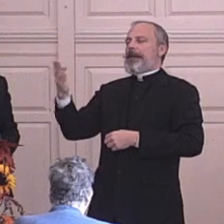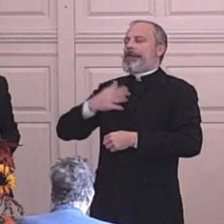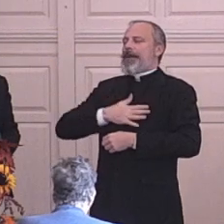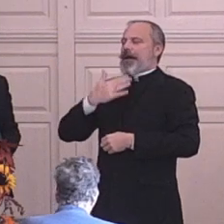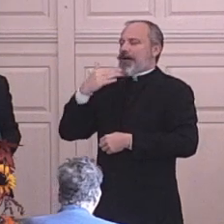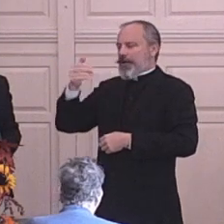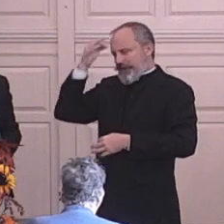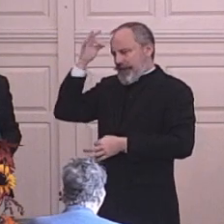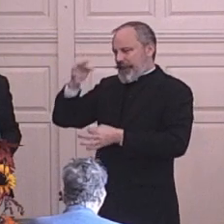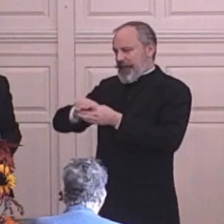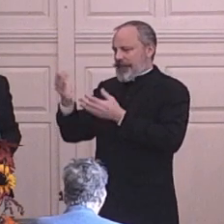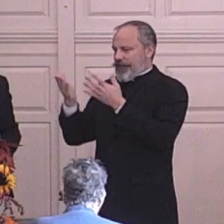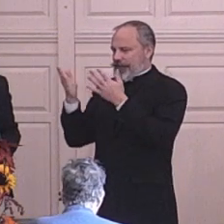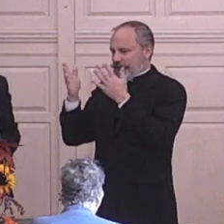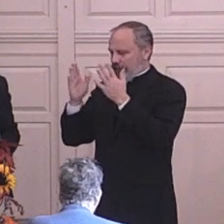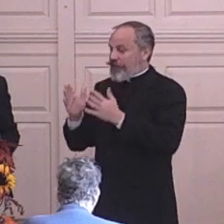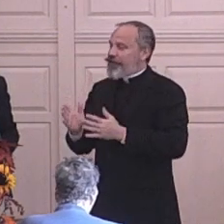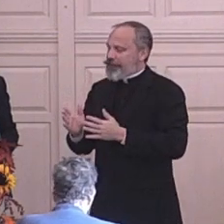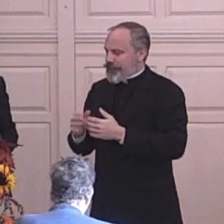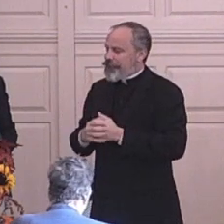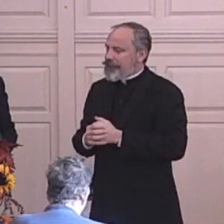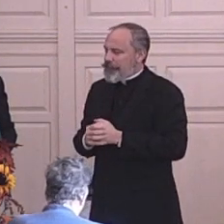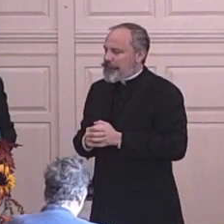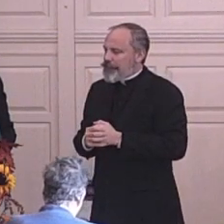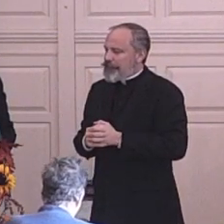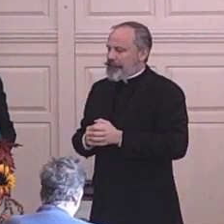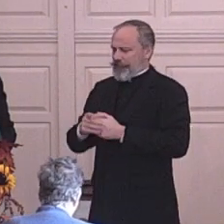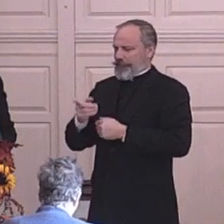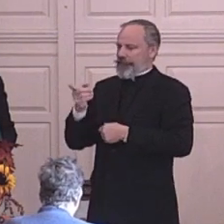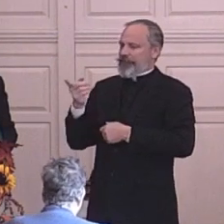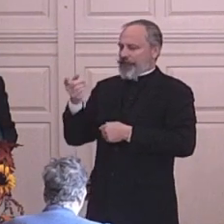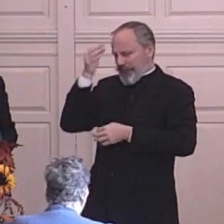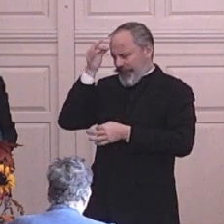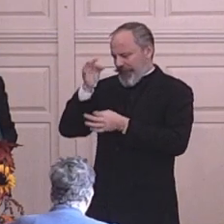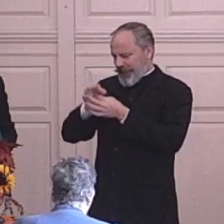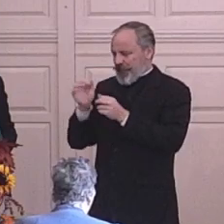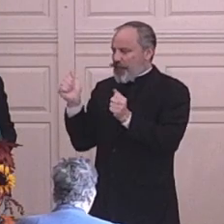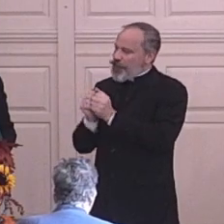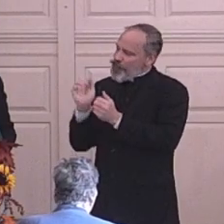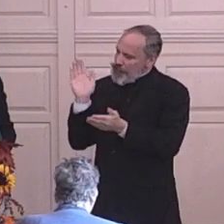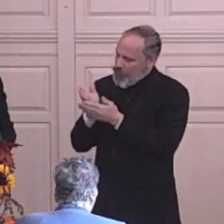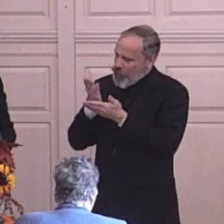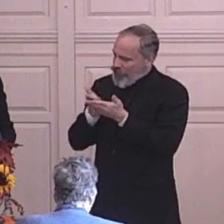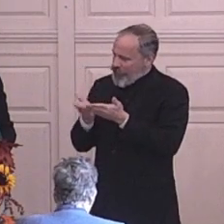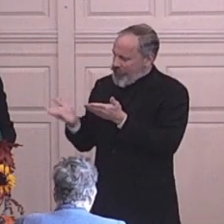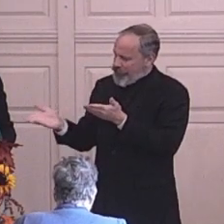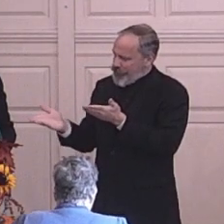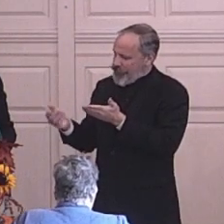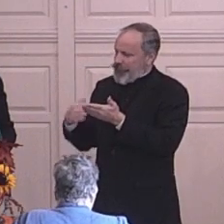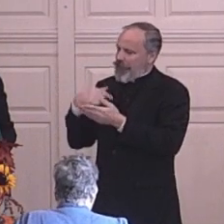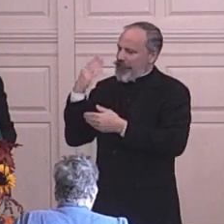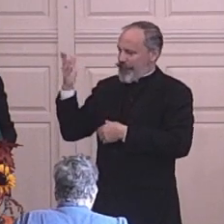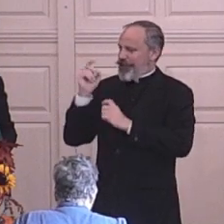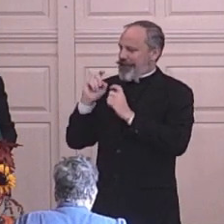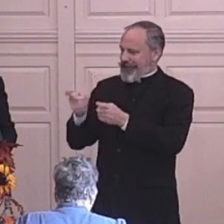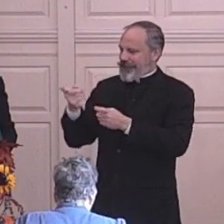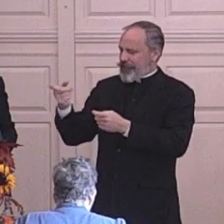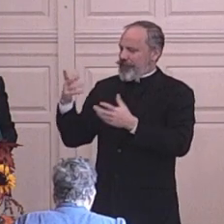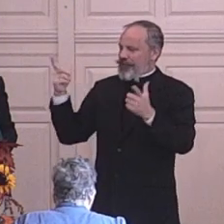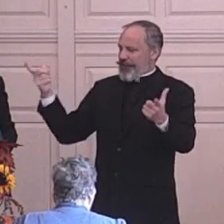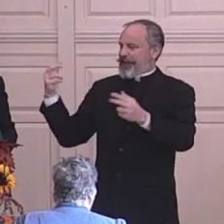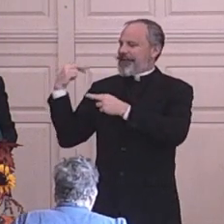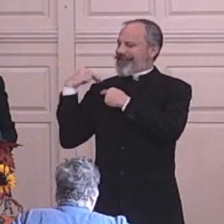my good and faithful servant. Since you are faithful in small matters, I will give you